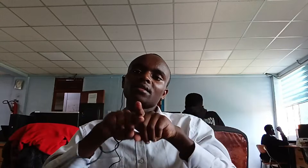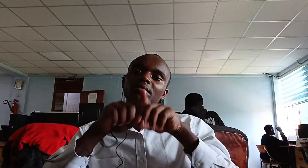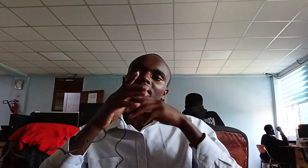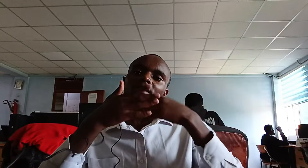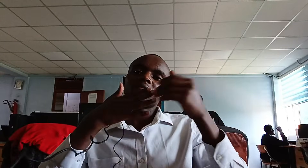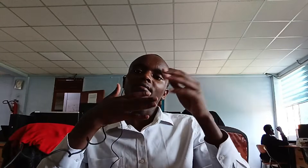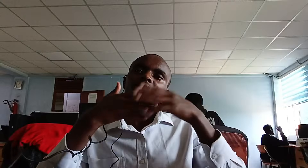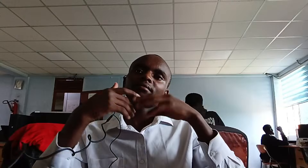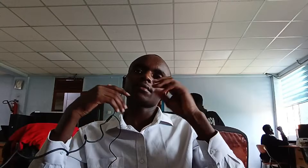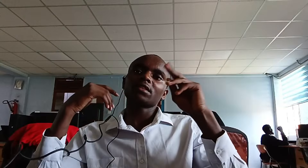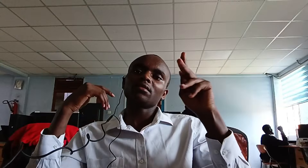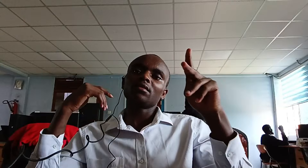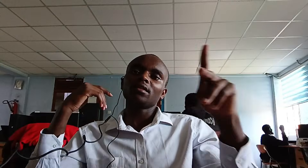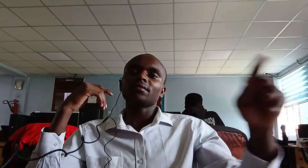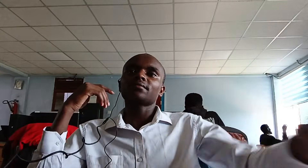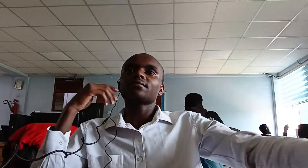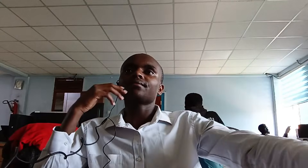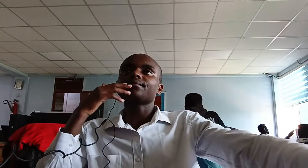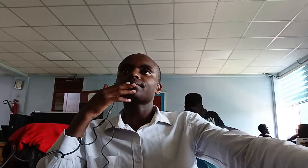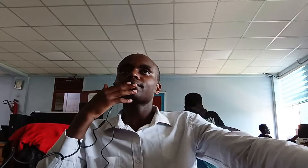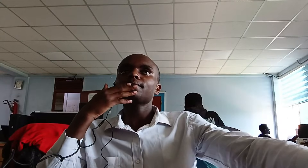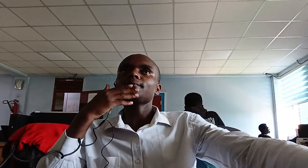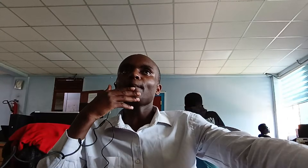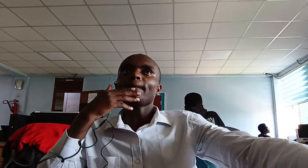sign. Okay.